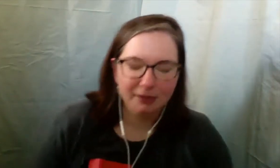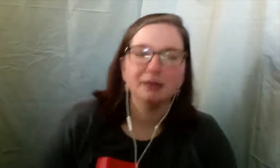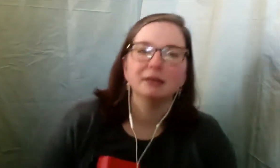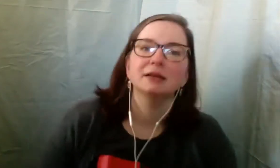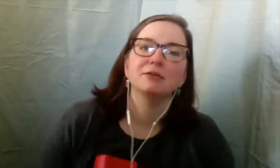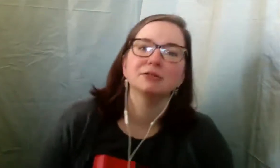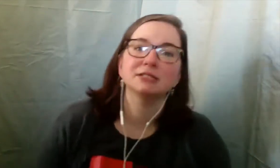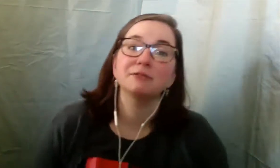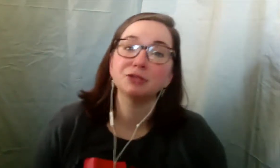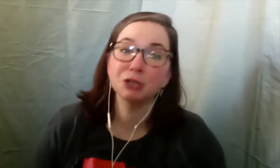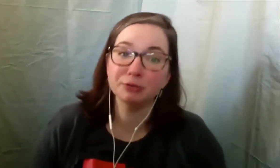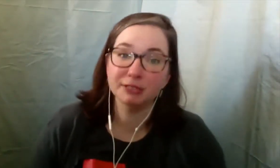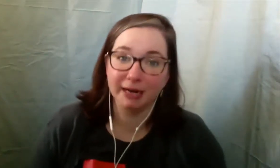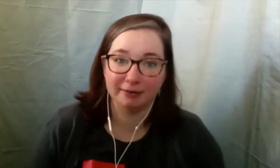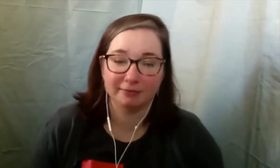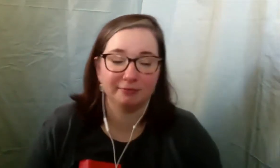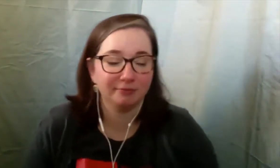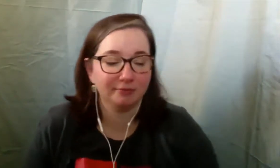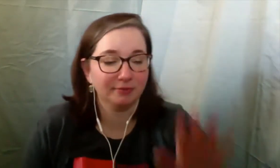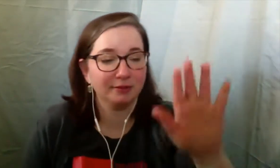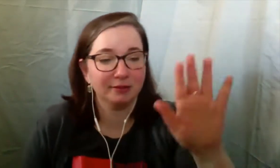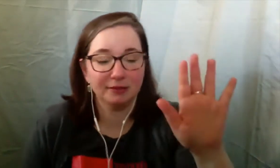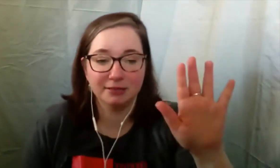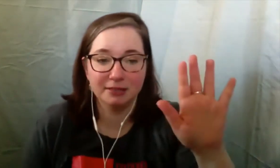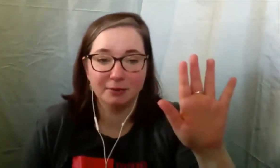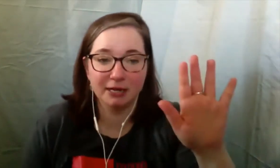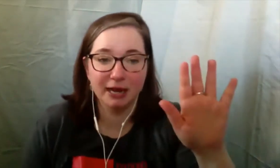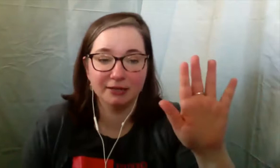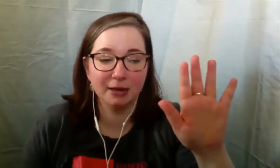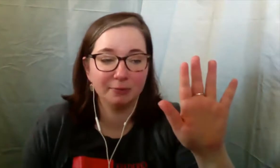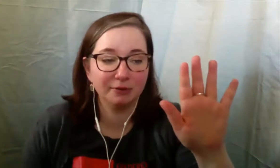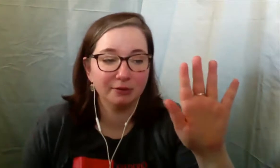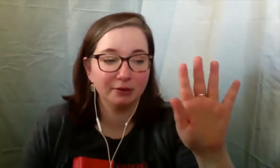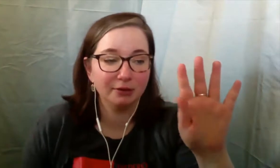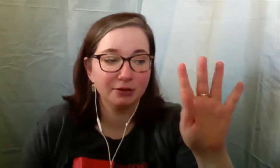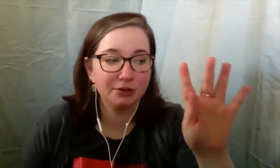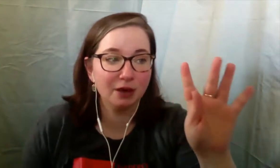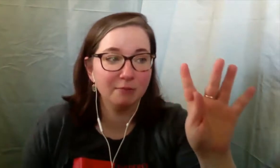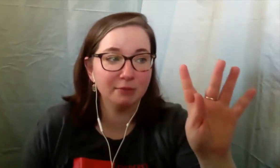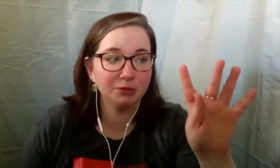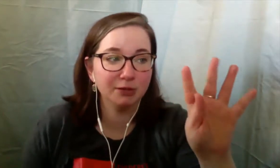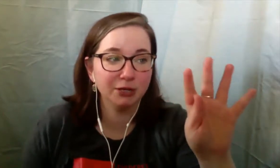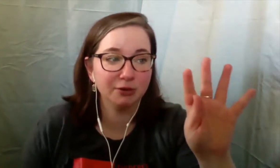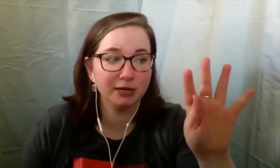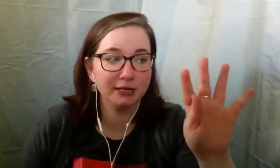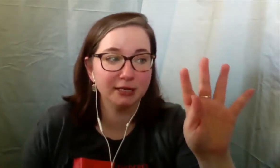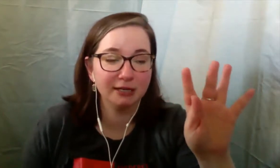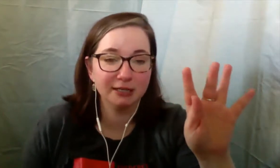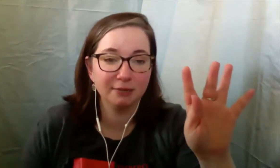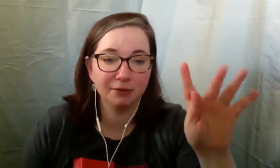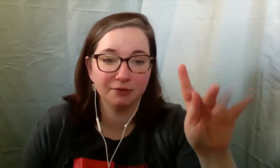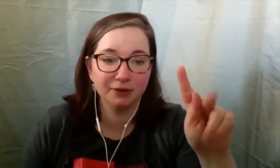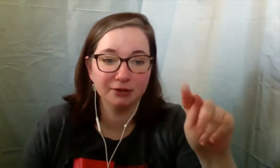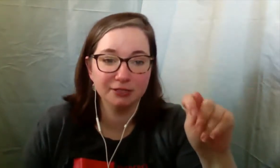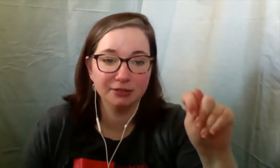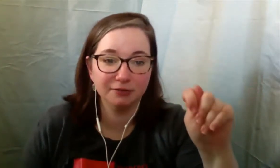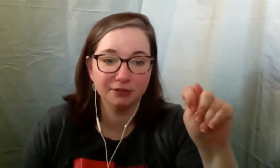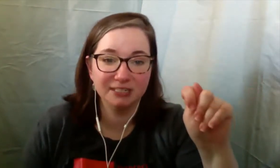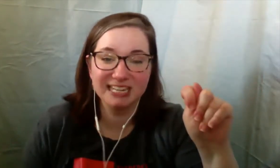Now there's a sign for Tuesday. Dominant hand up. Thumb in between your index and middle fingers for T. This